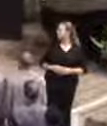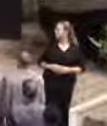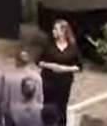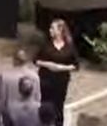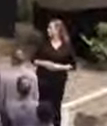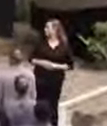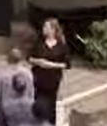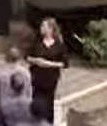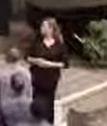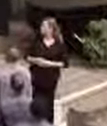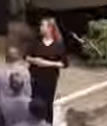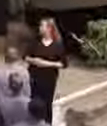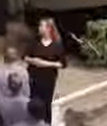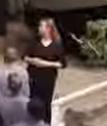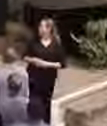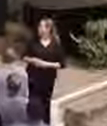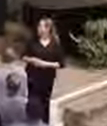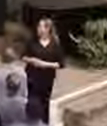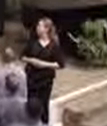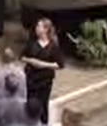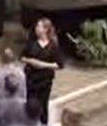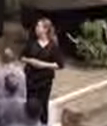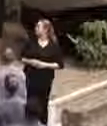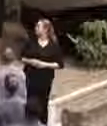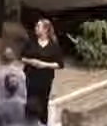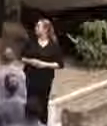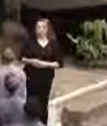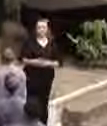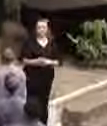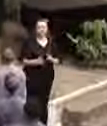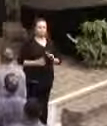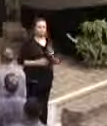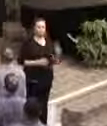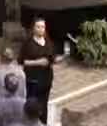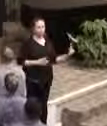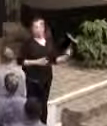were say does'er the ramparts